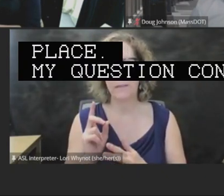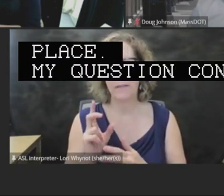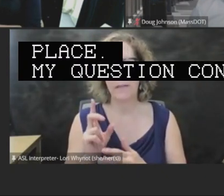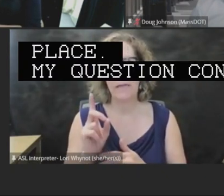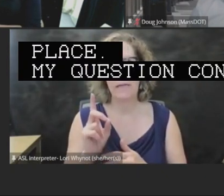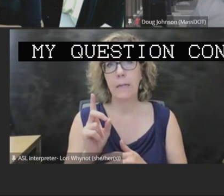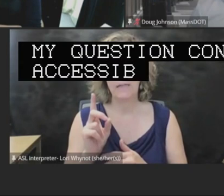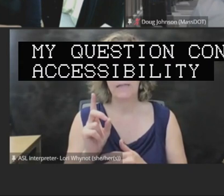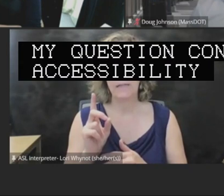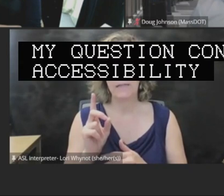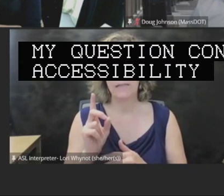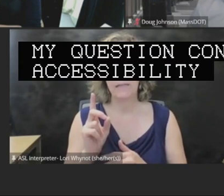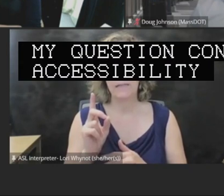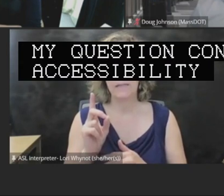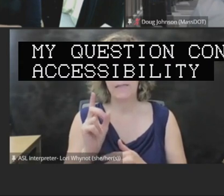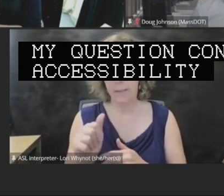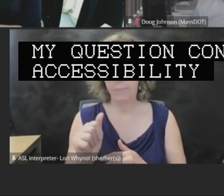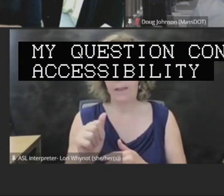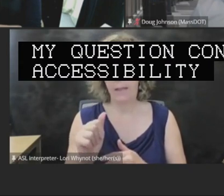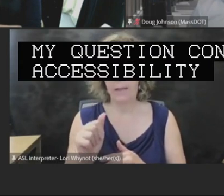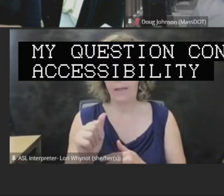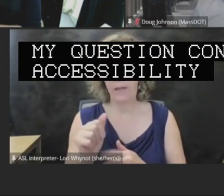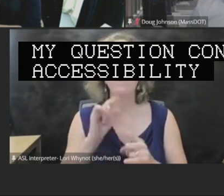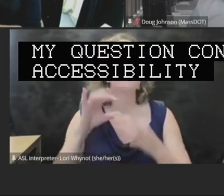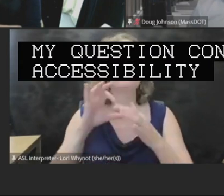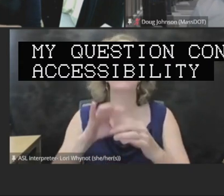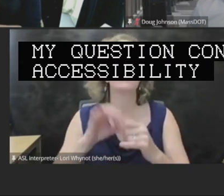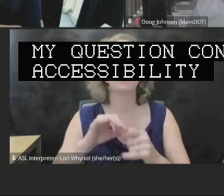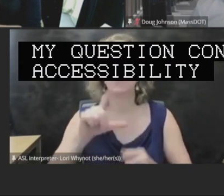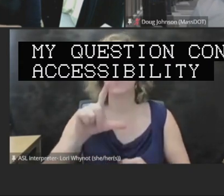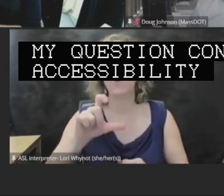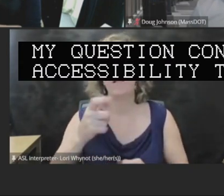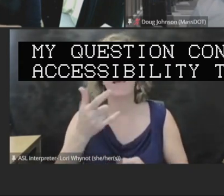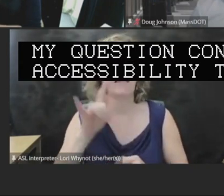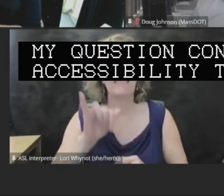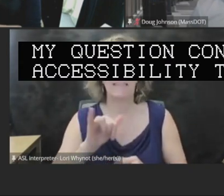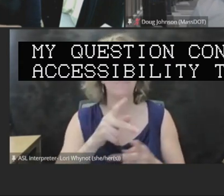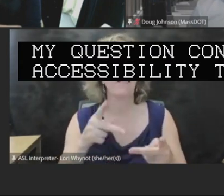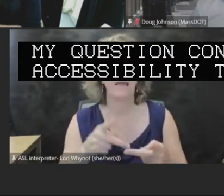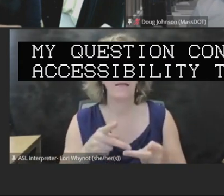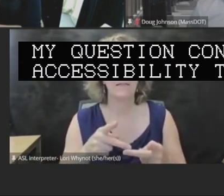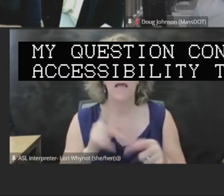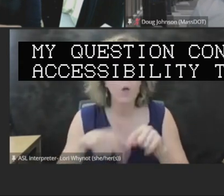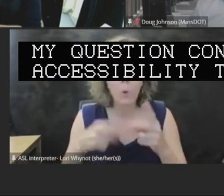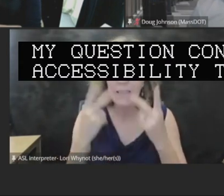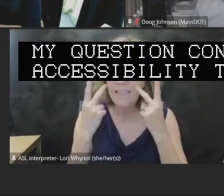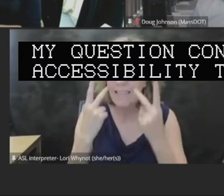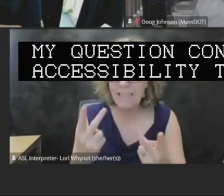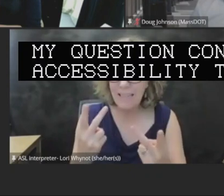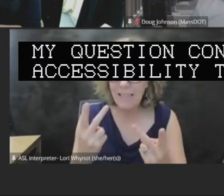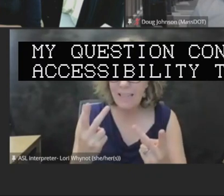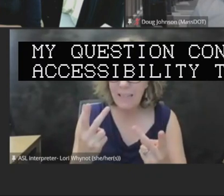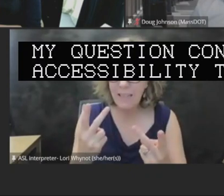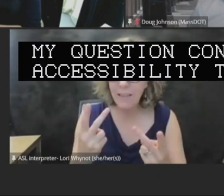to Legacy Place. It didn't look like from the materials that I was able to discern so far, it looked